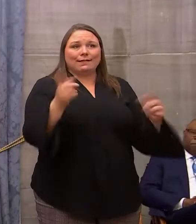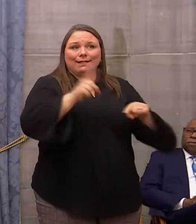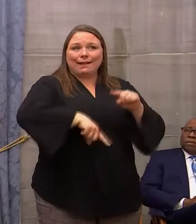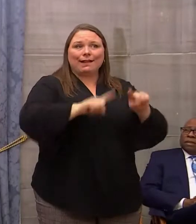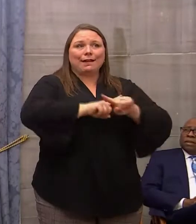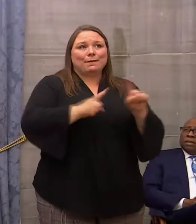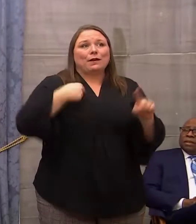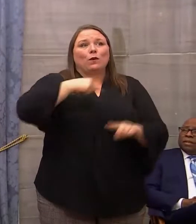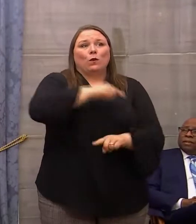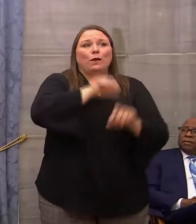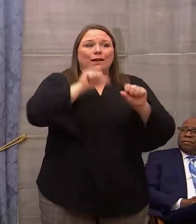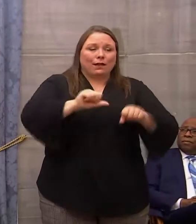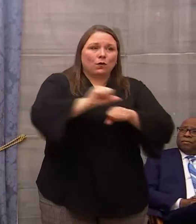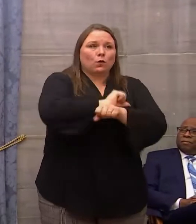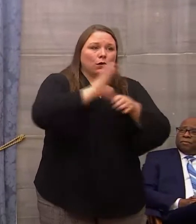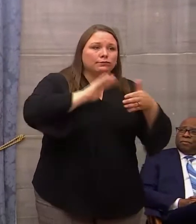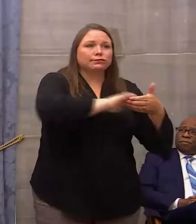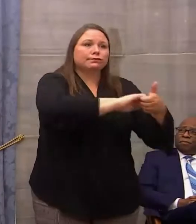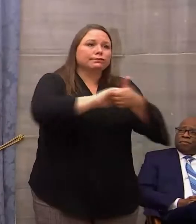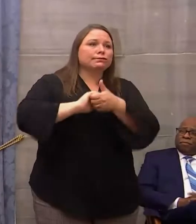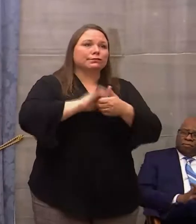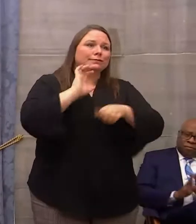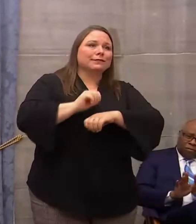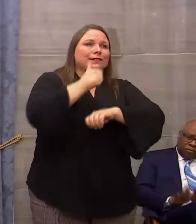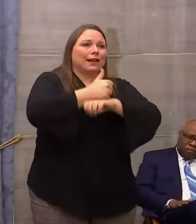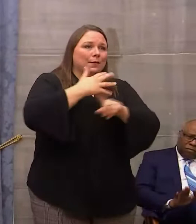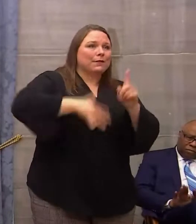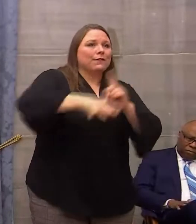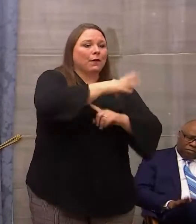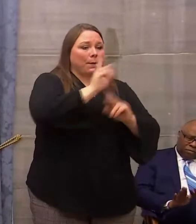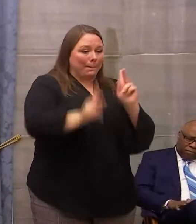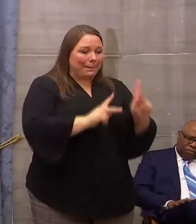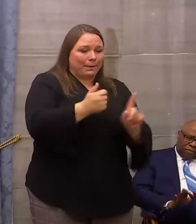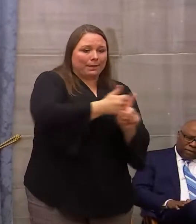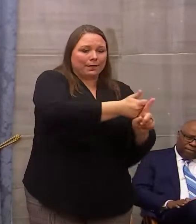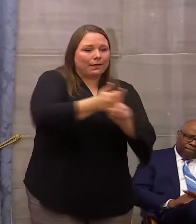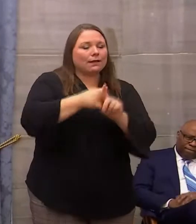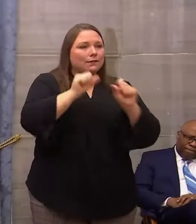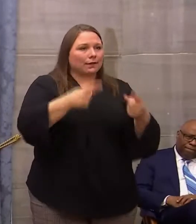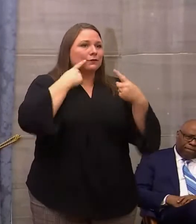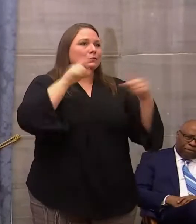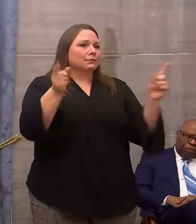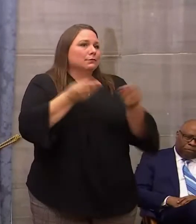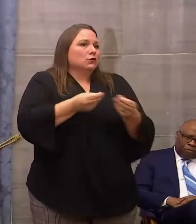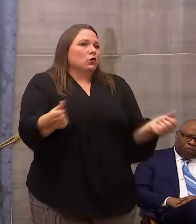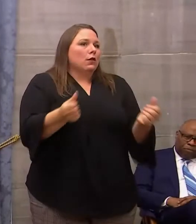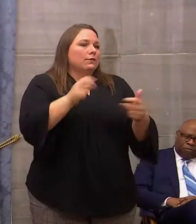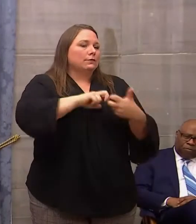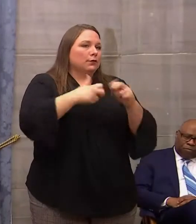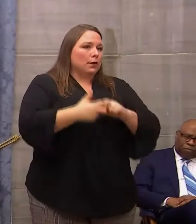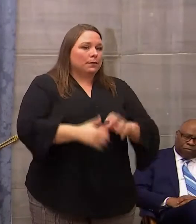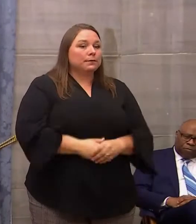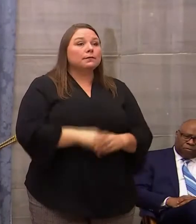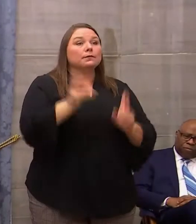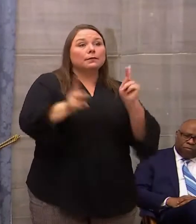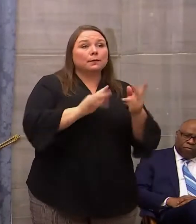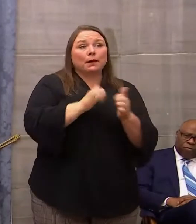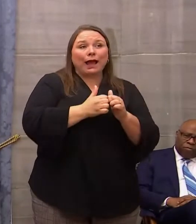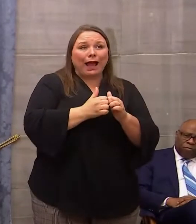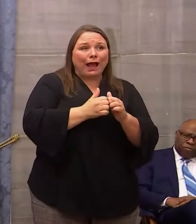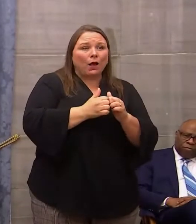but we can work together to create an environment where the people do that. And the people do that